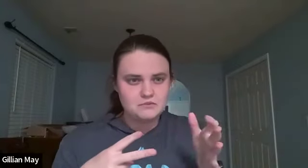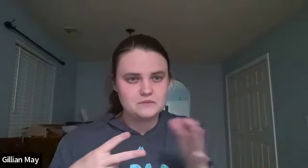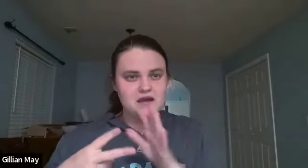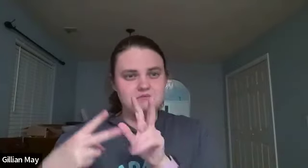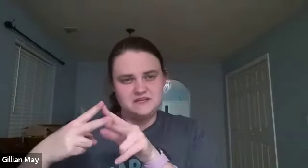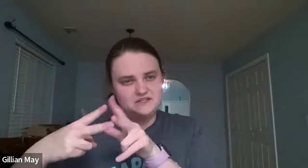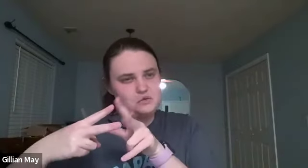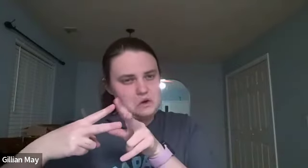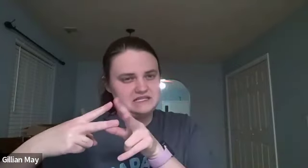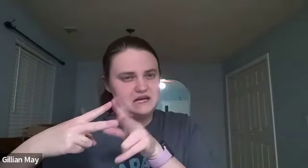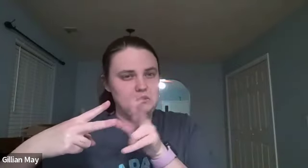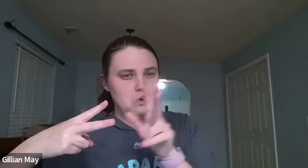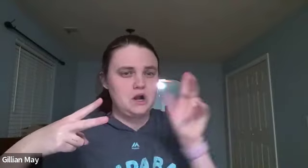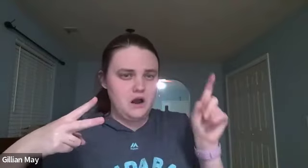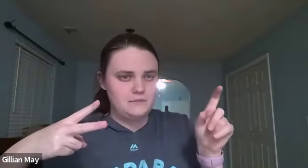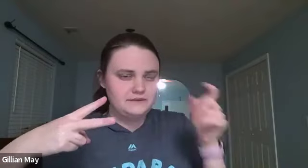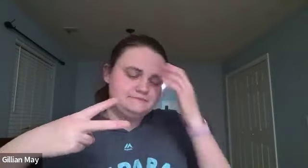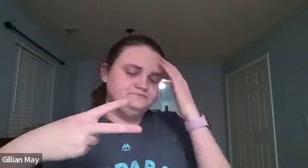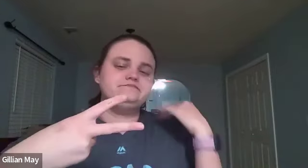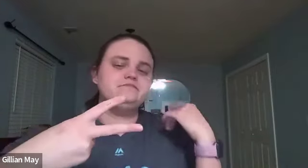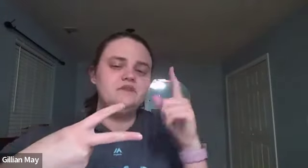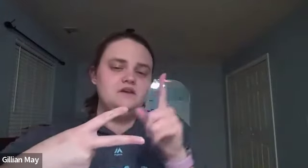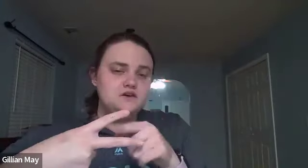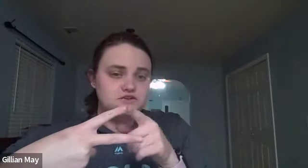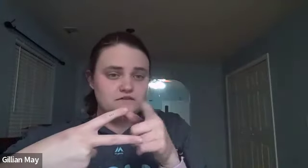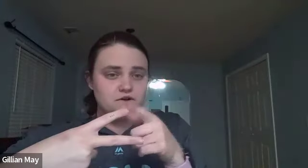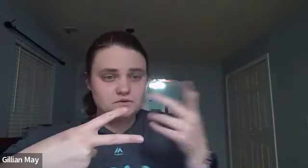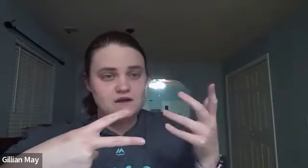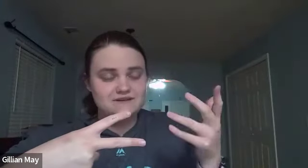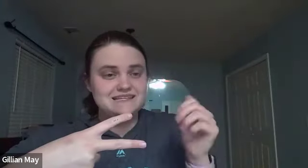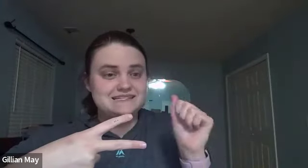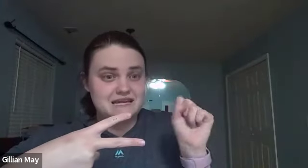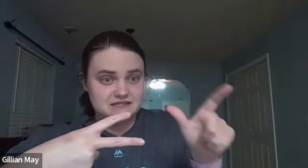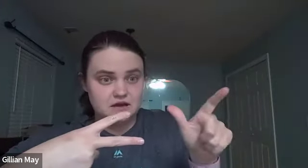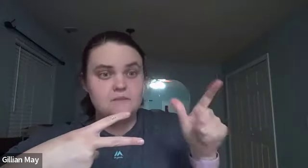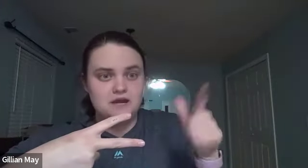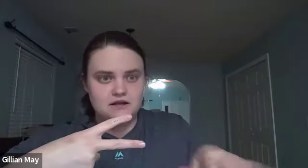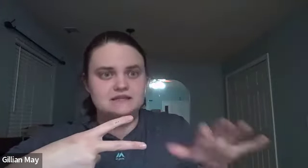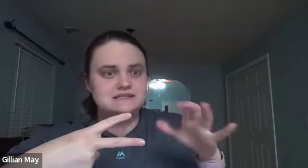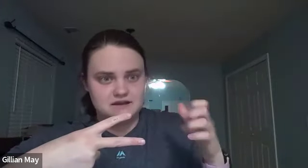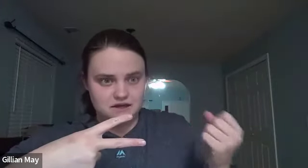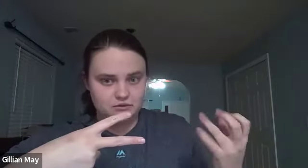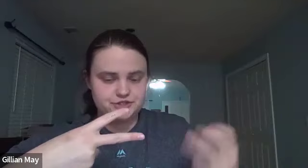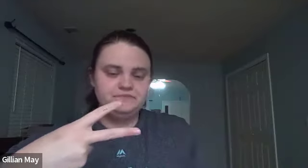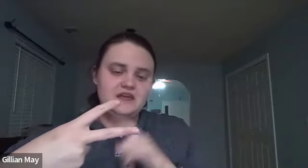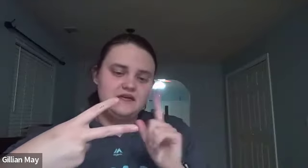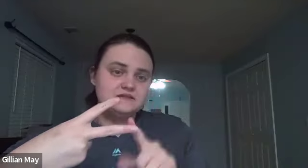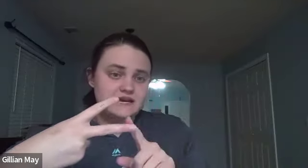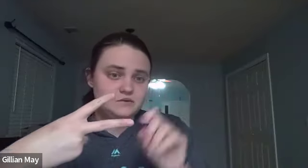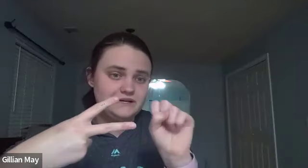more about it, but these are the ones that are more common. So the first one obviously is ASL, American Sign Language. The second one